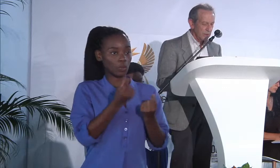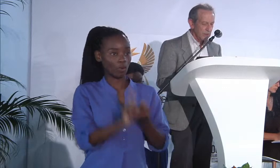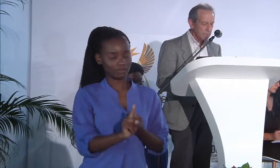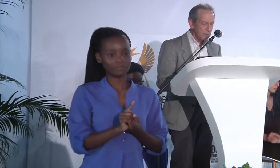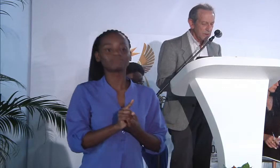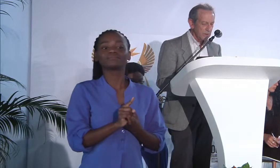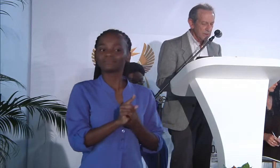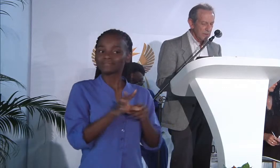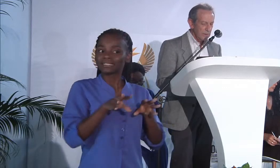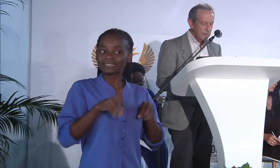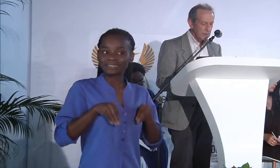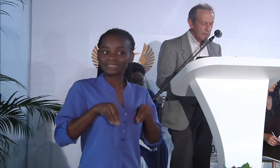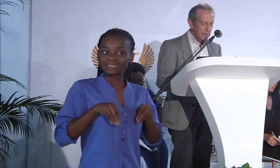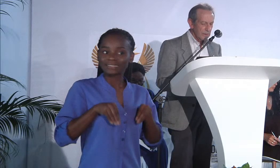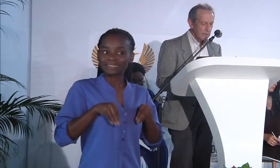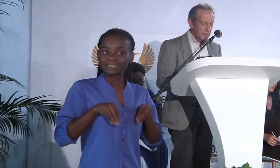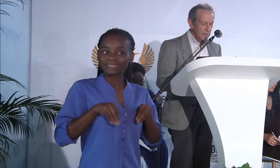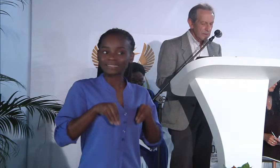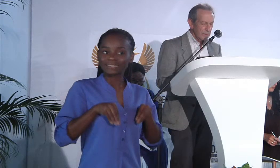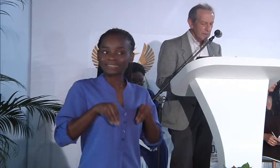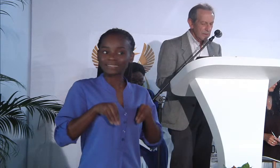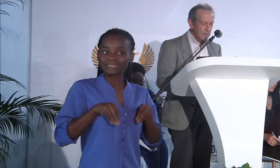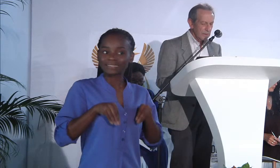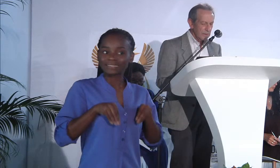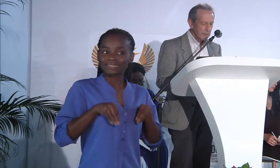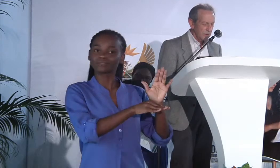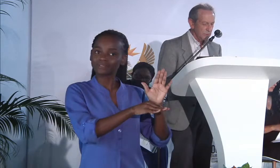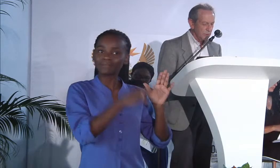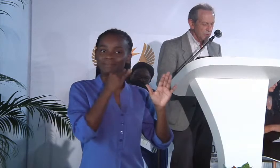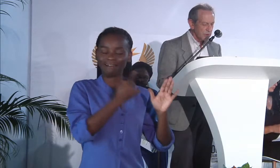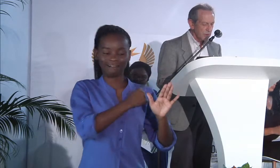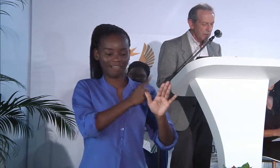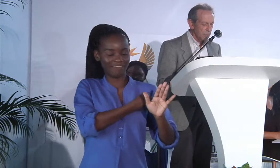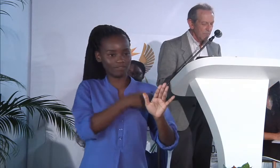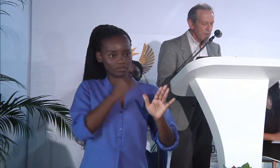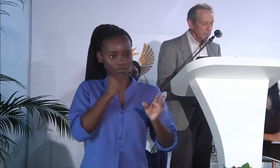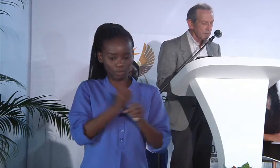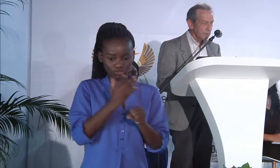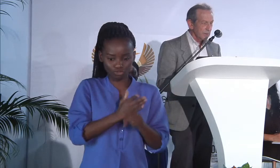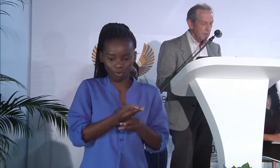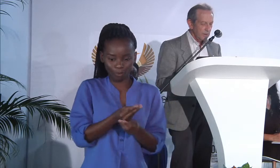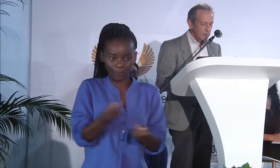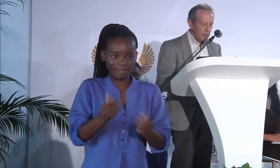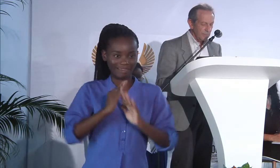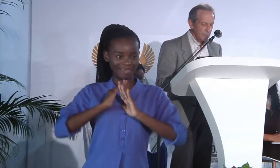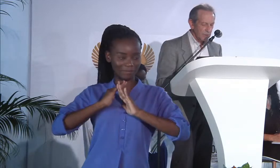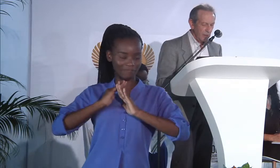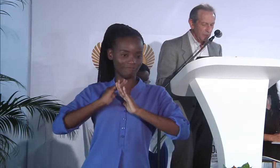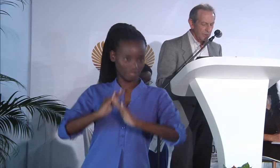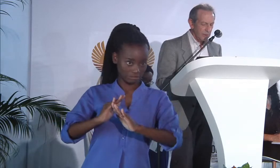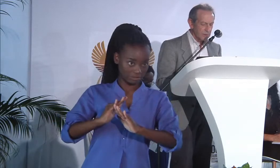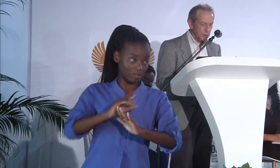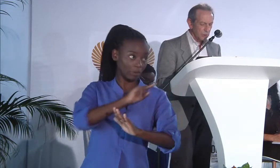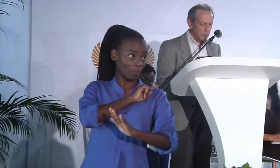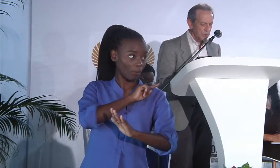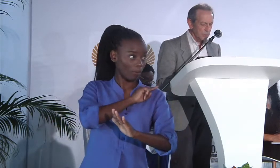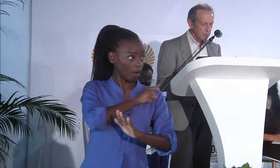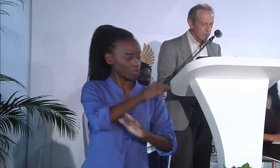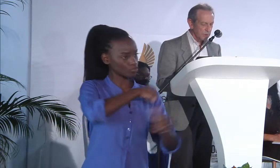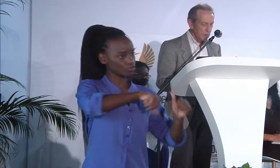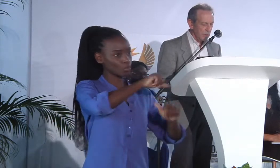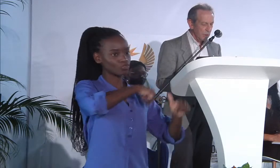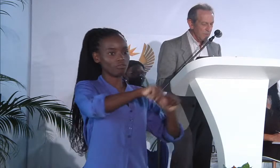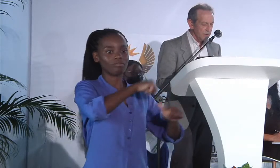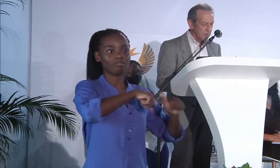reduction as meaning an effort aimed primarily to address and to prevent the adverse health and social